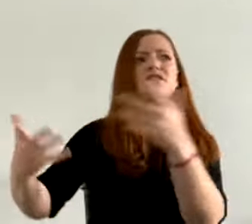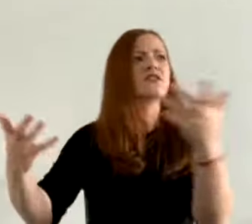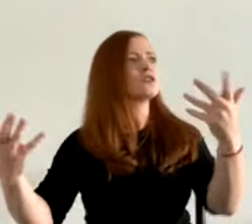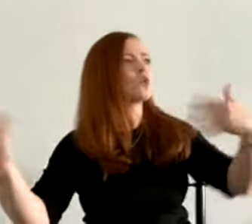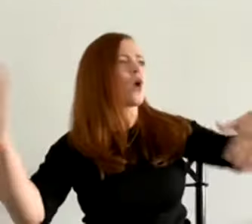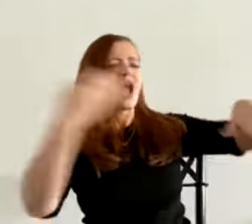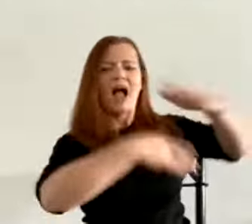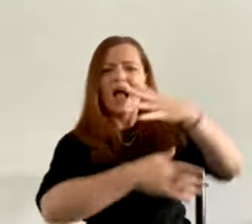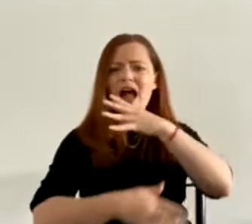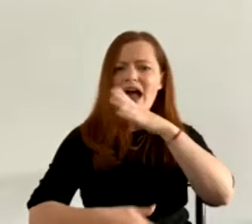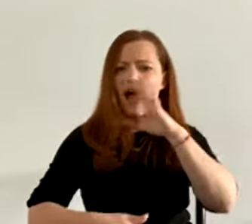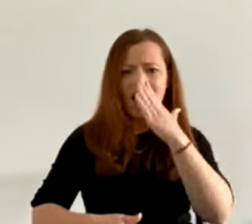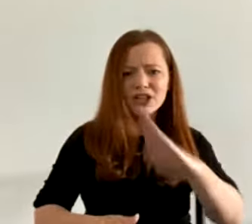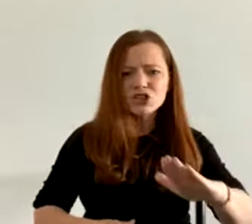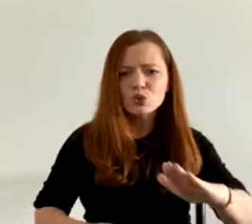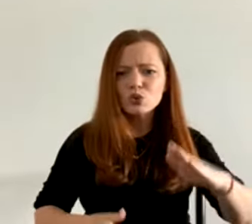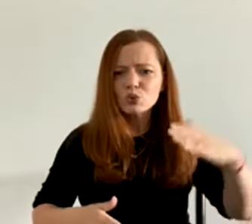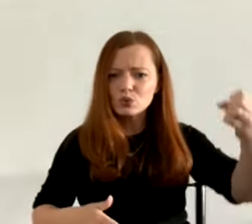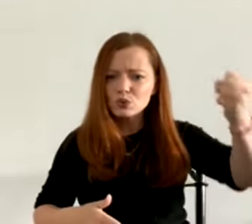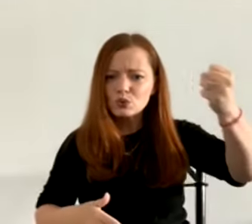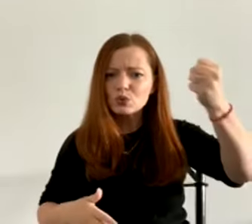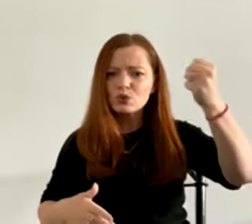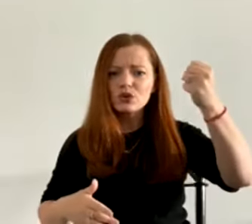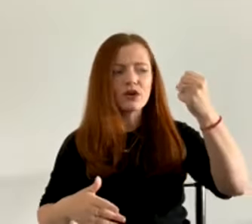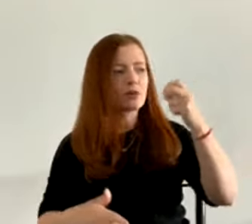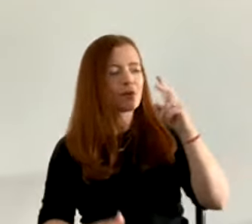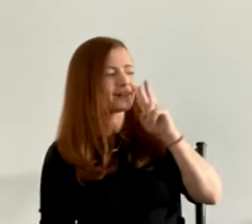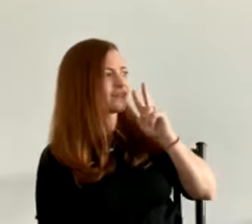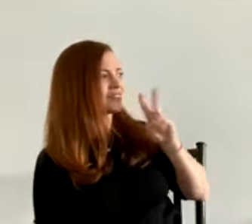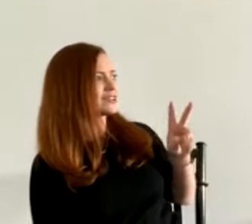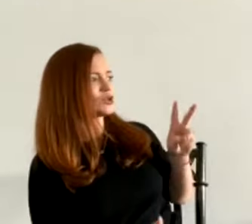every corner, but I had never seen you so serene.